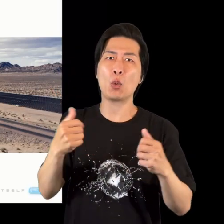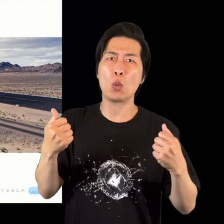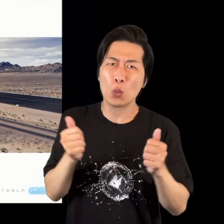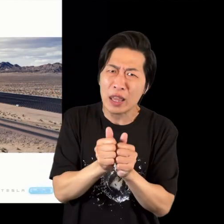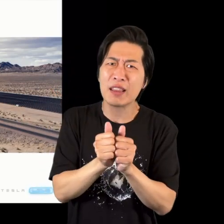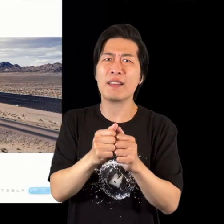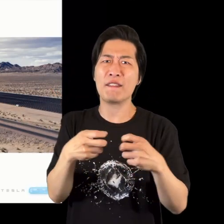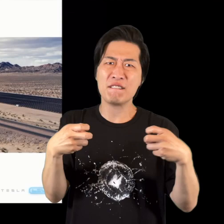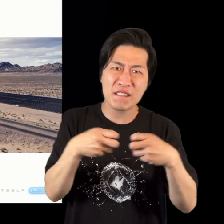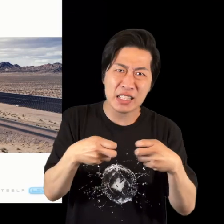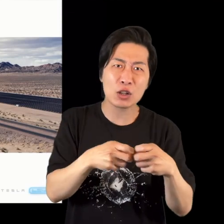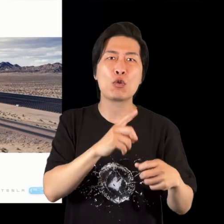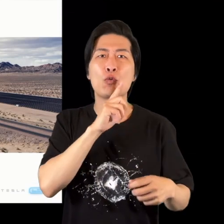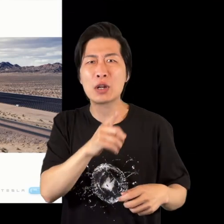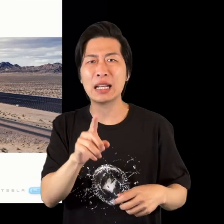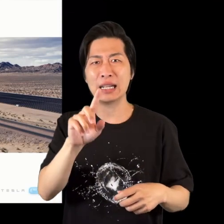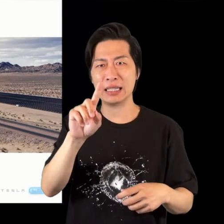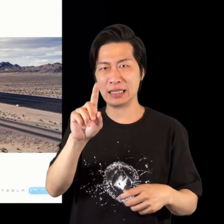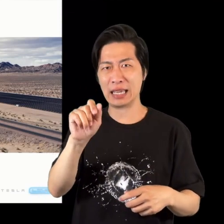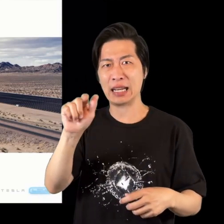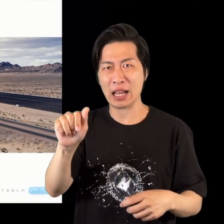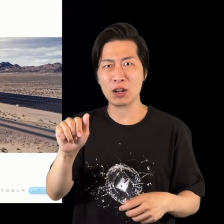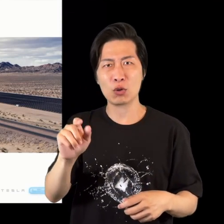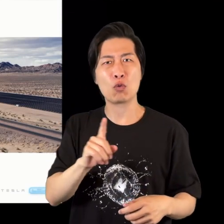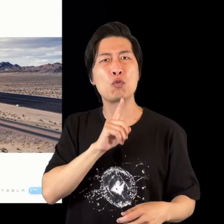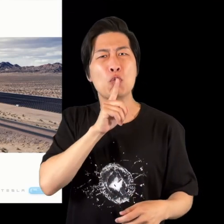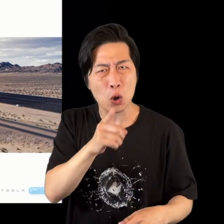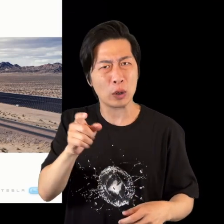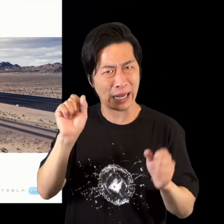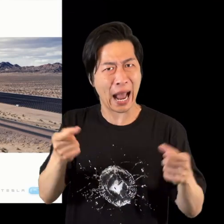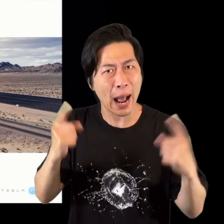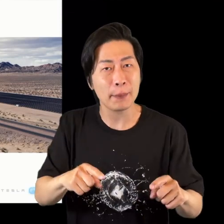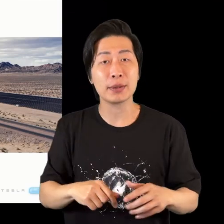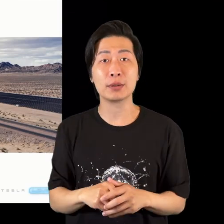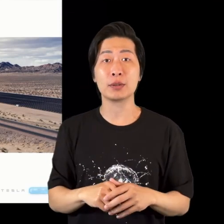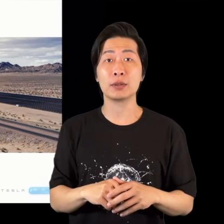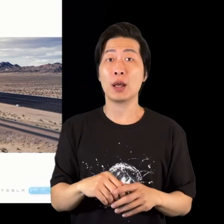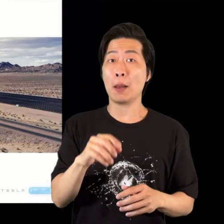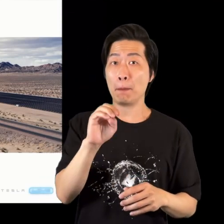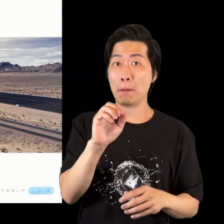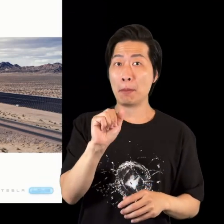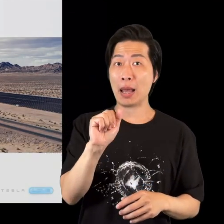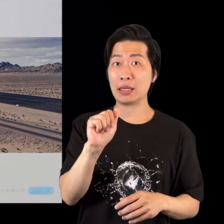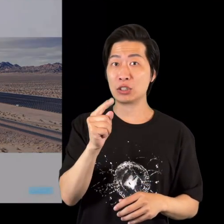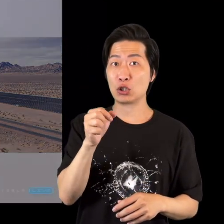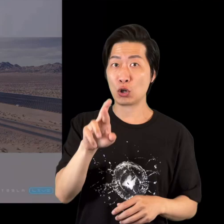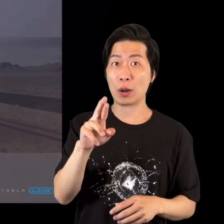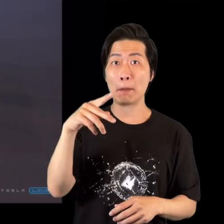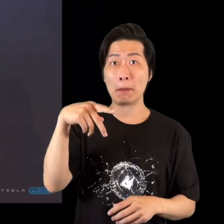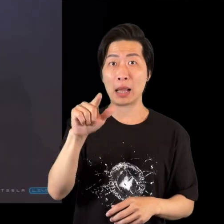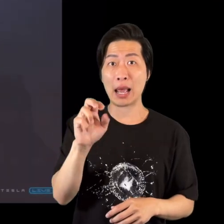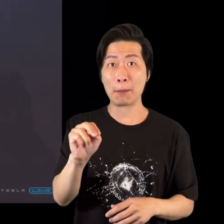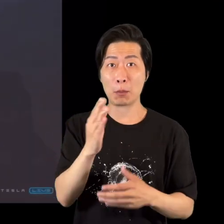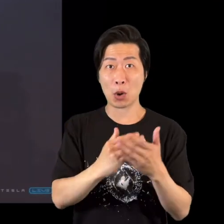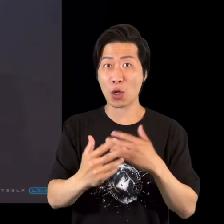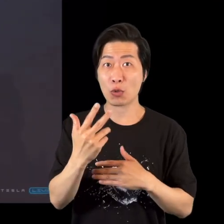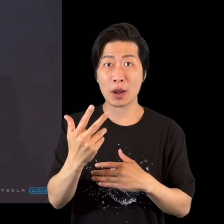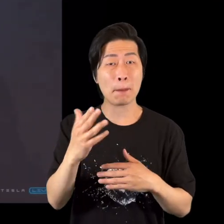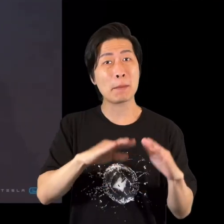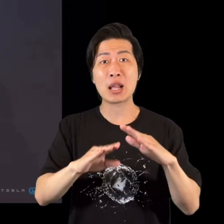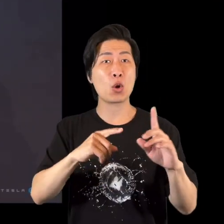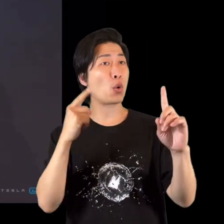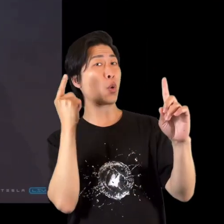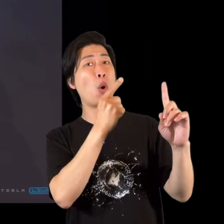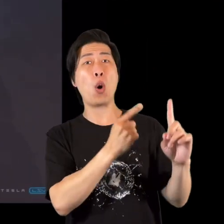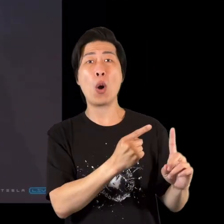physics and with real data, that it's realistic. And with the Master Plan Part 3, we want to basically, the